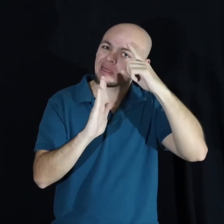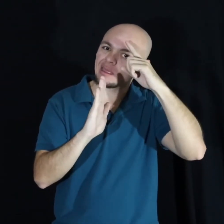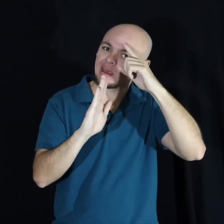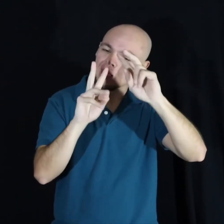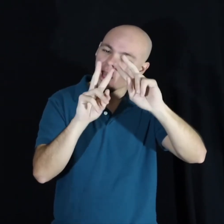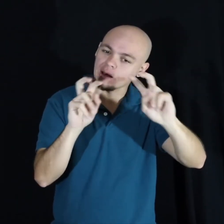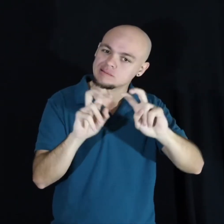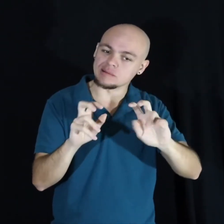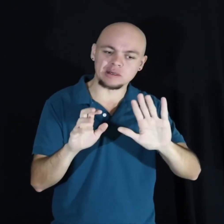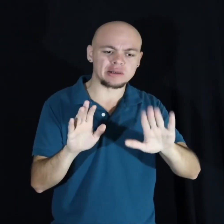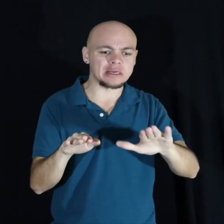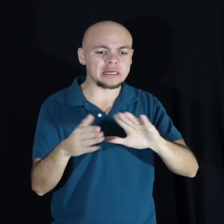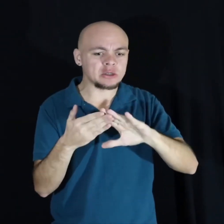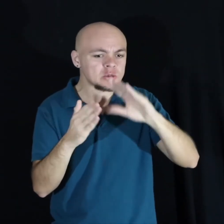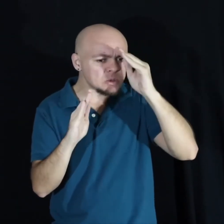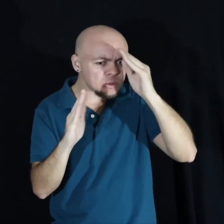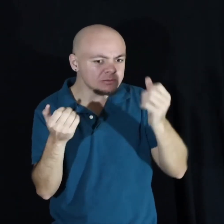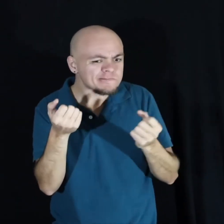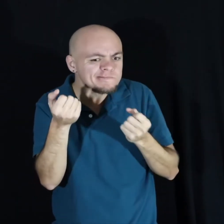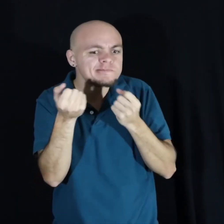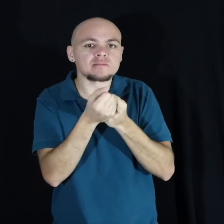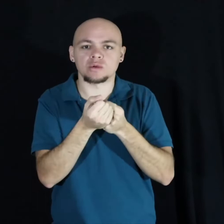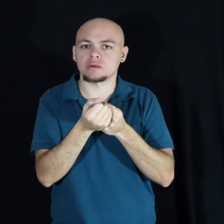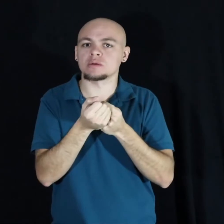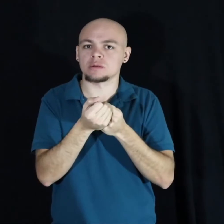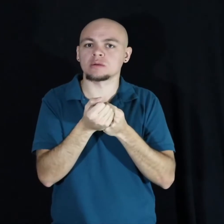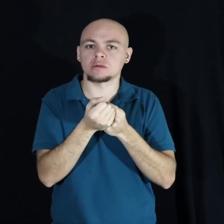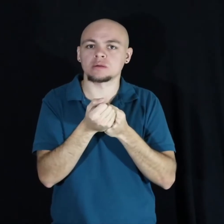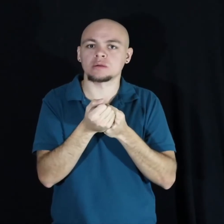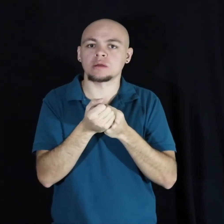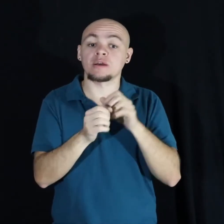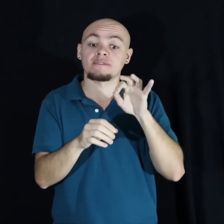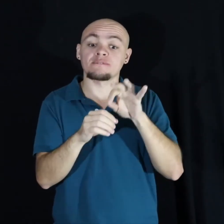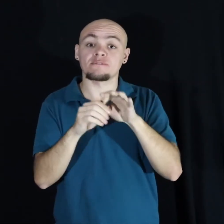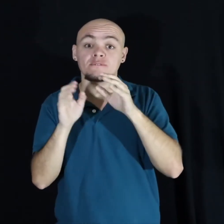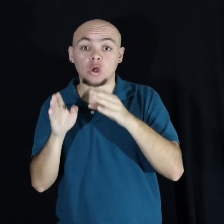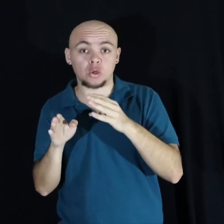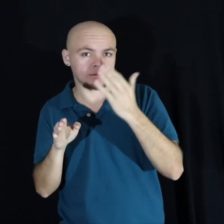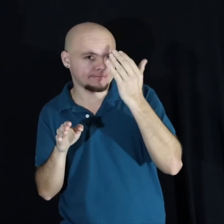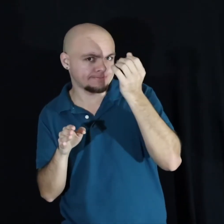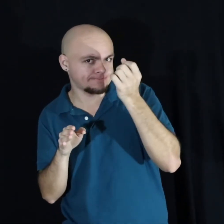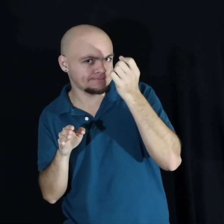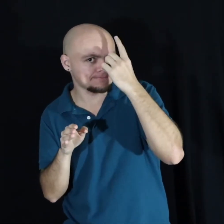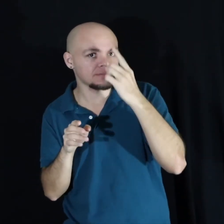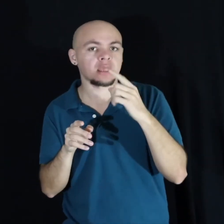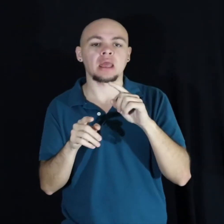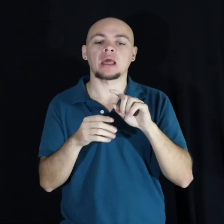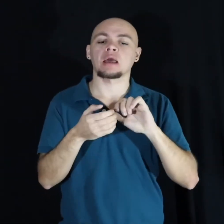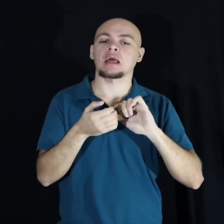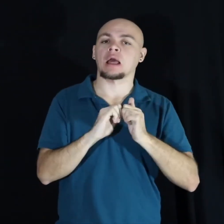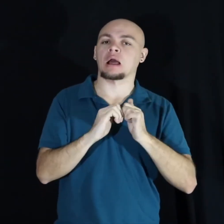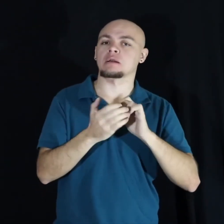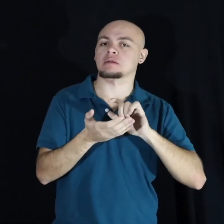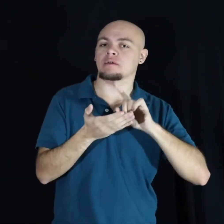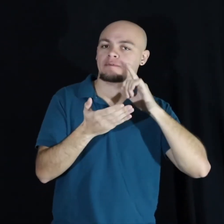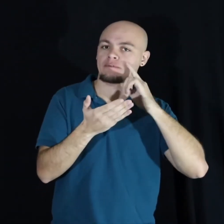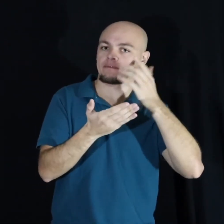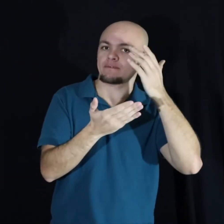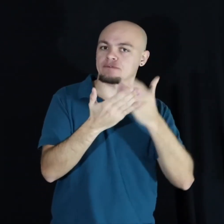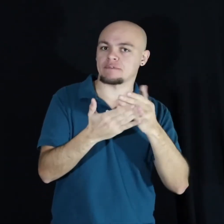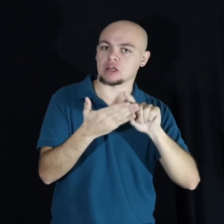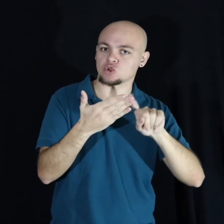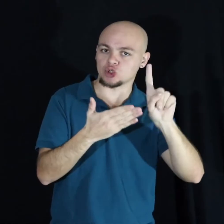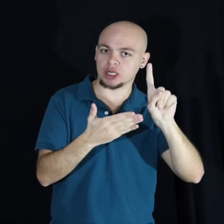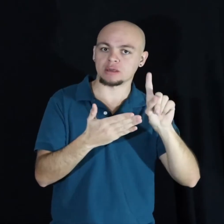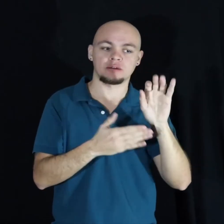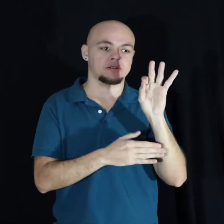our students, to promote voter literacy, and to learn how to fact check. Just like in Finland,